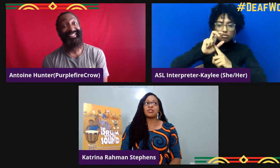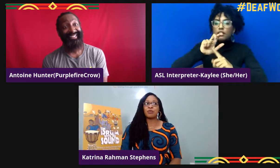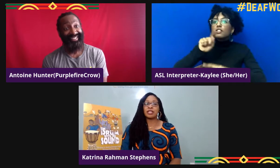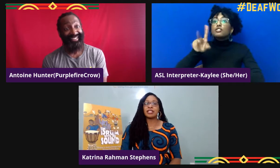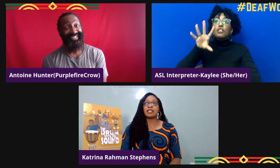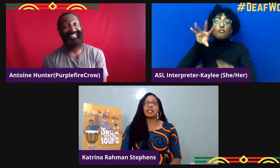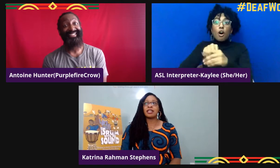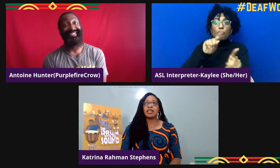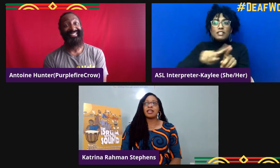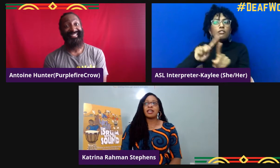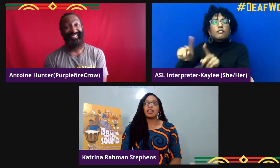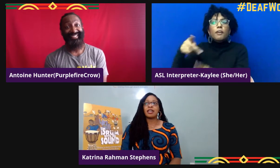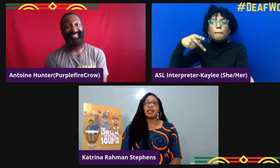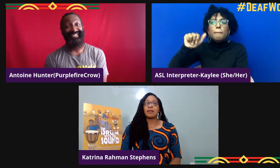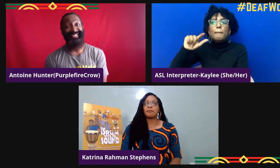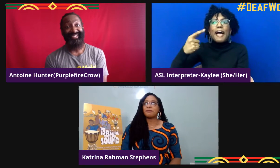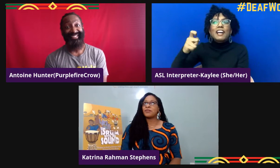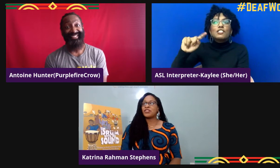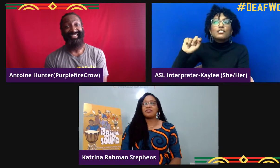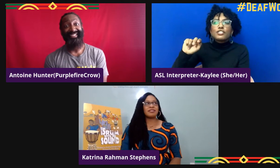She has really